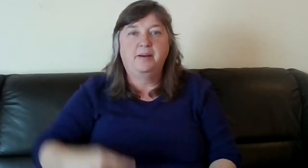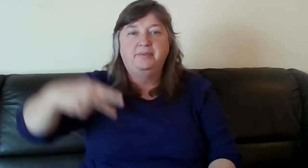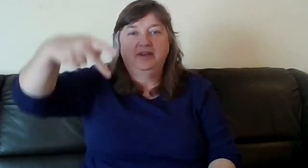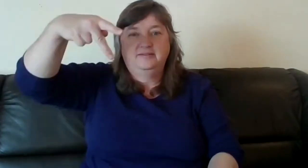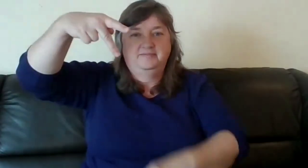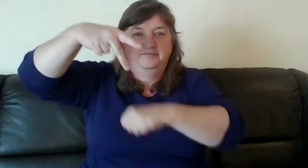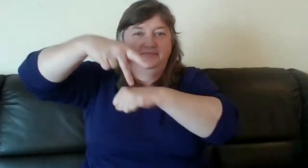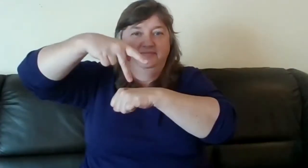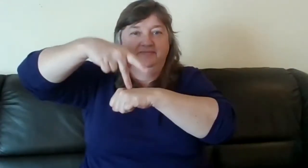pumpkin,